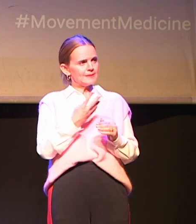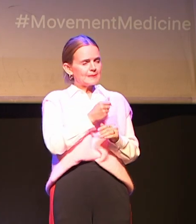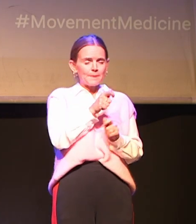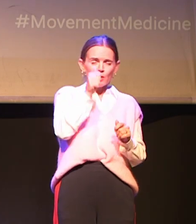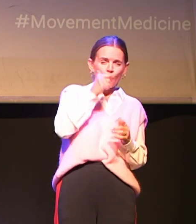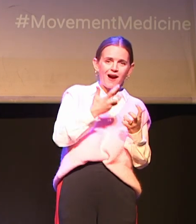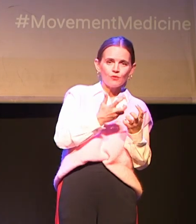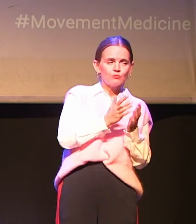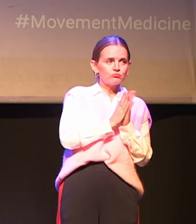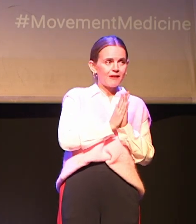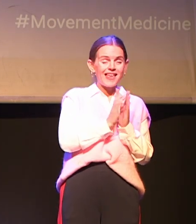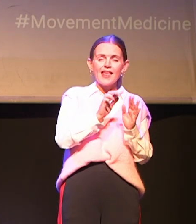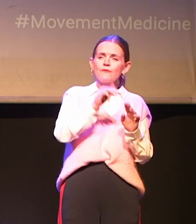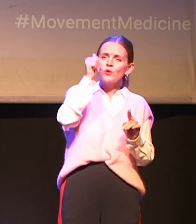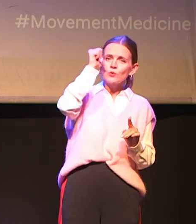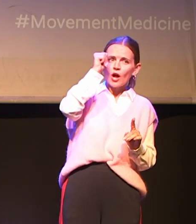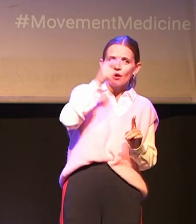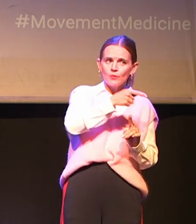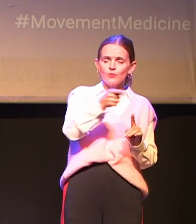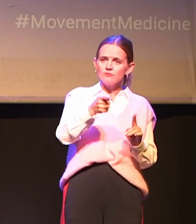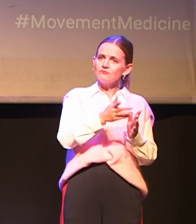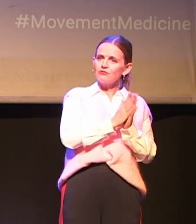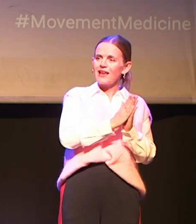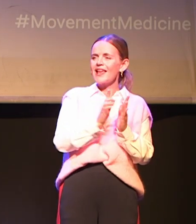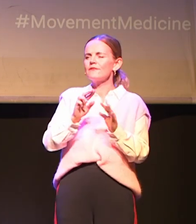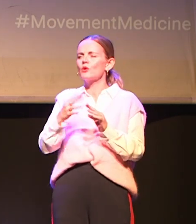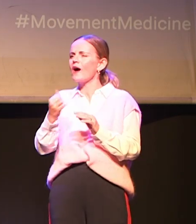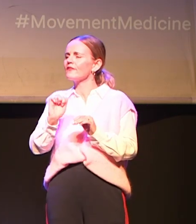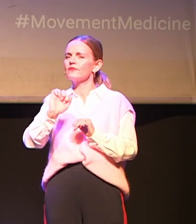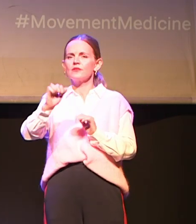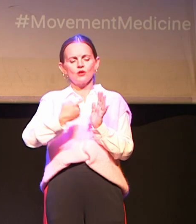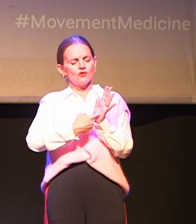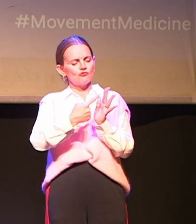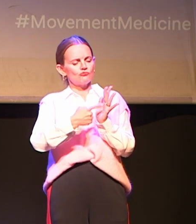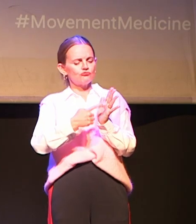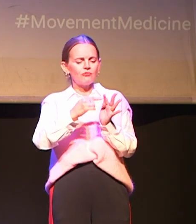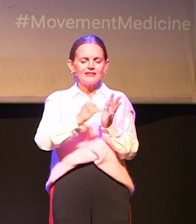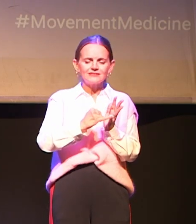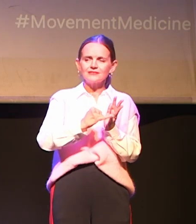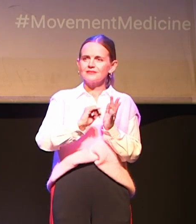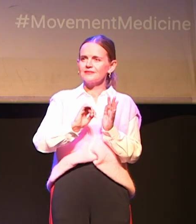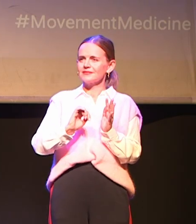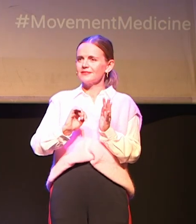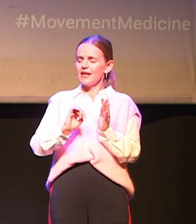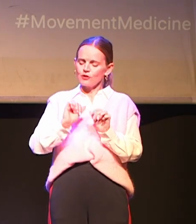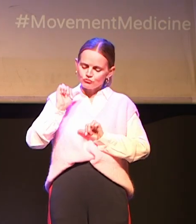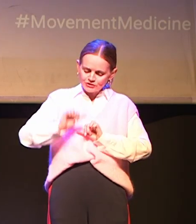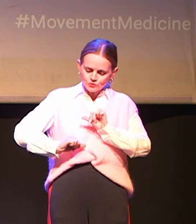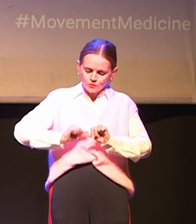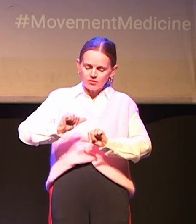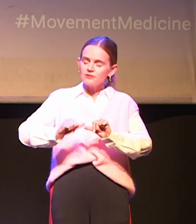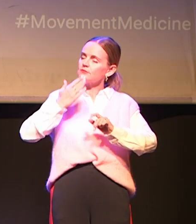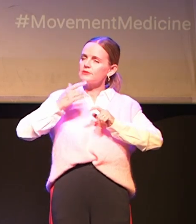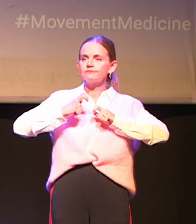If you have your rites and your rituals, do what you need to do, because this time is also calling us into deep spiritual practice.